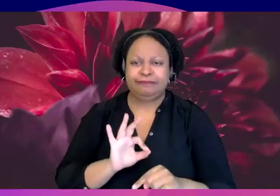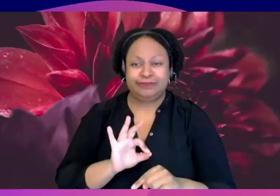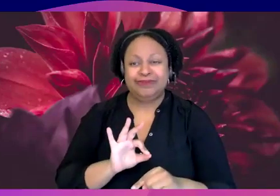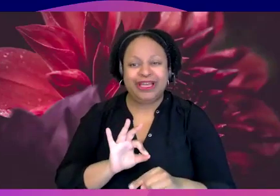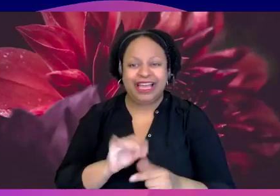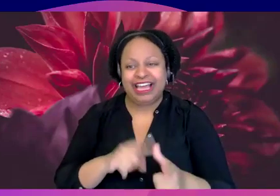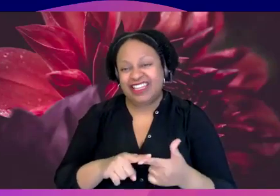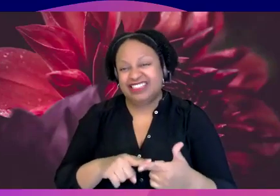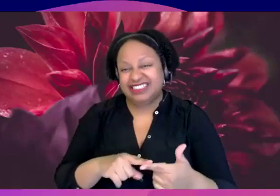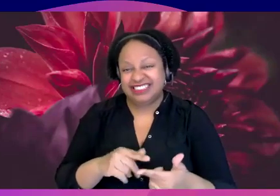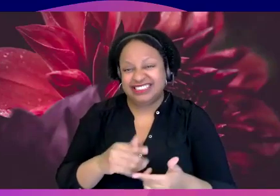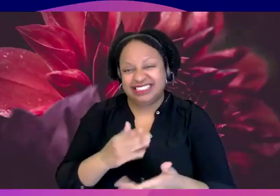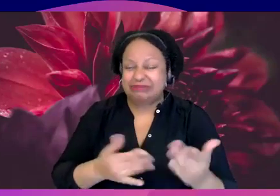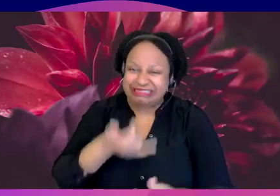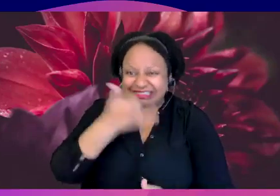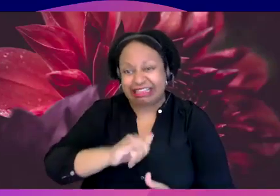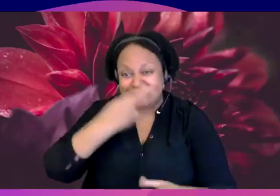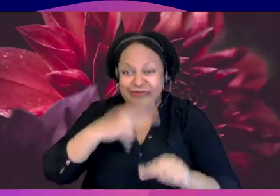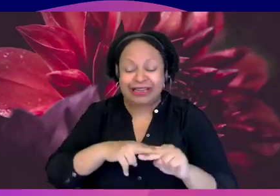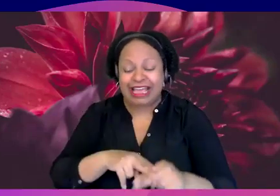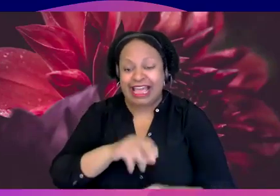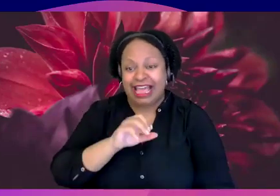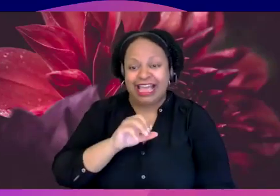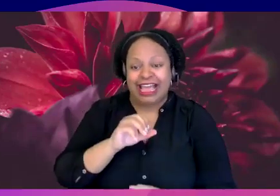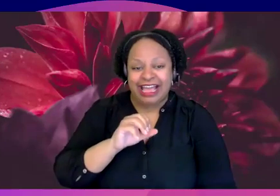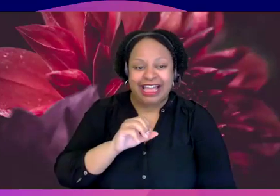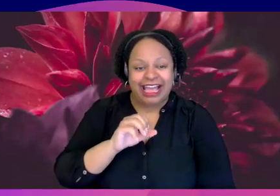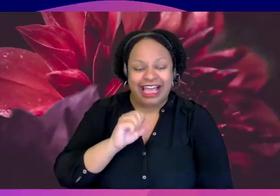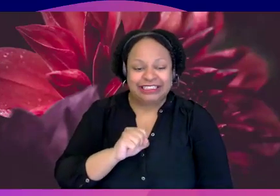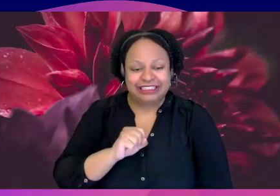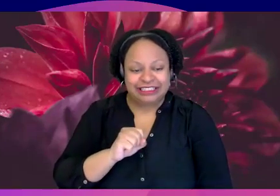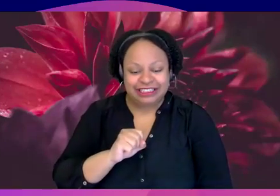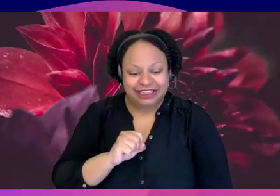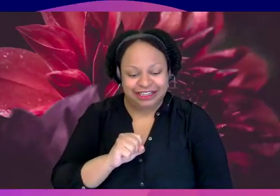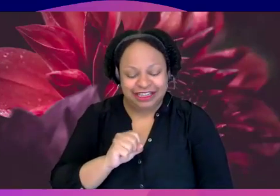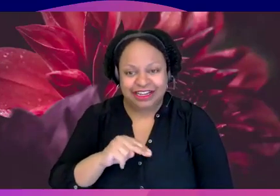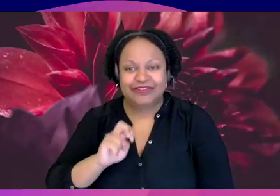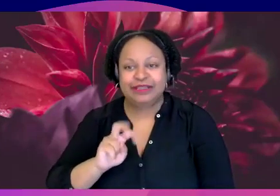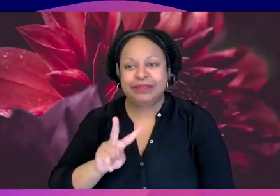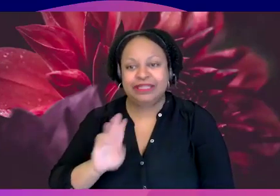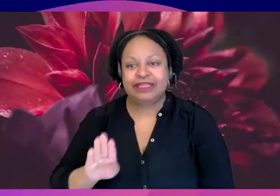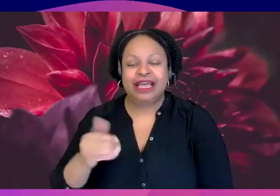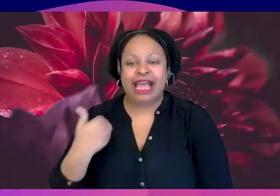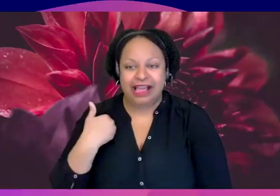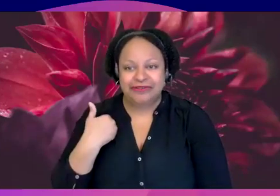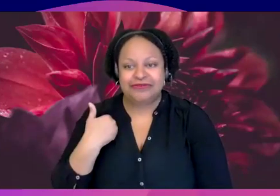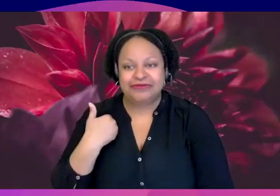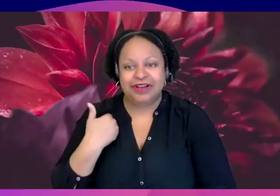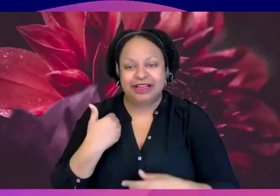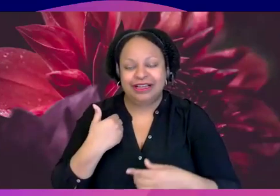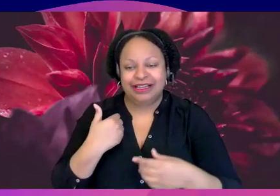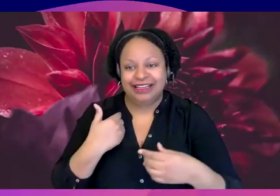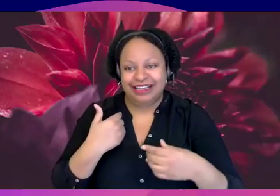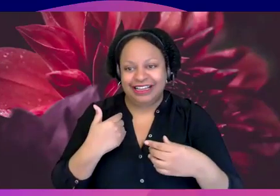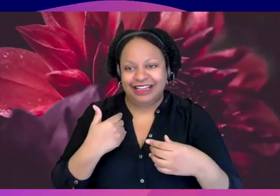ridiculous sort of fun, one of the things we have at SBNB is a channel in our teams called Nonsense and Happiness. And it's just full of